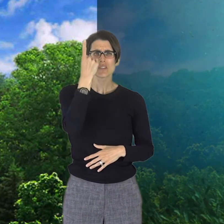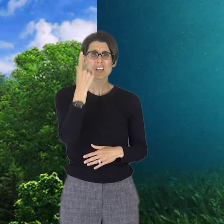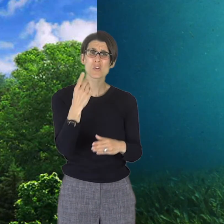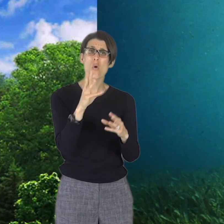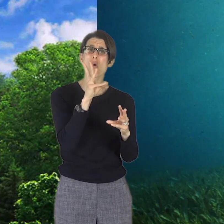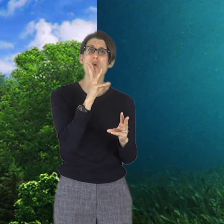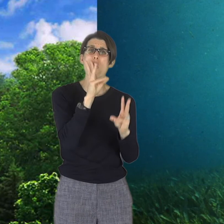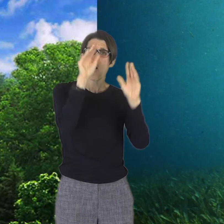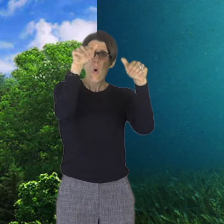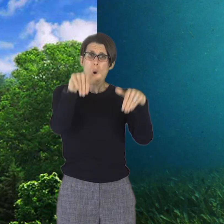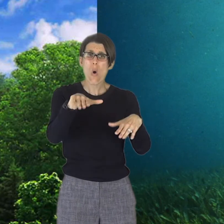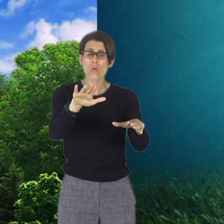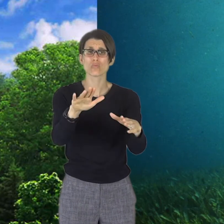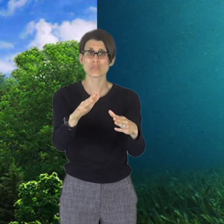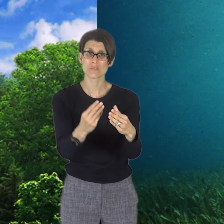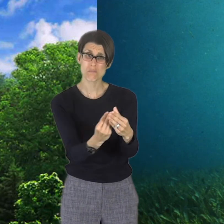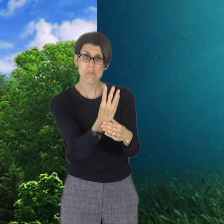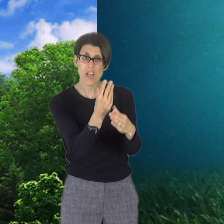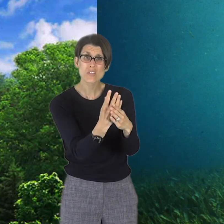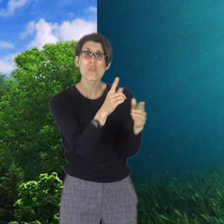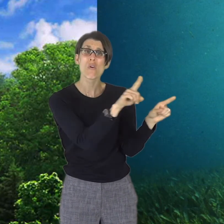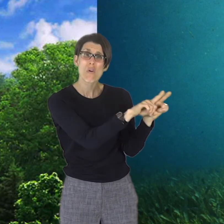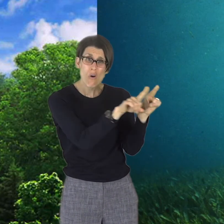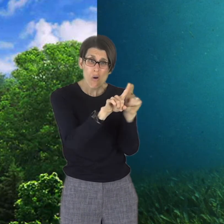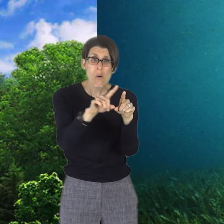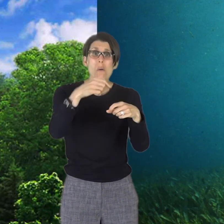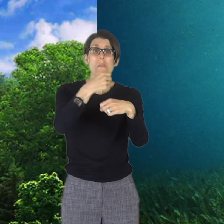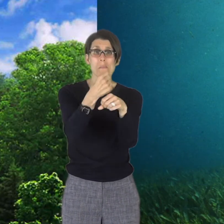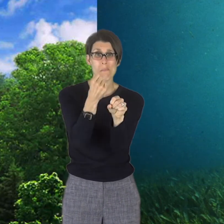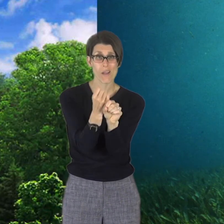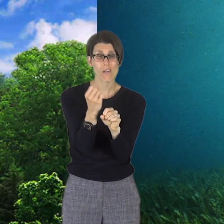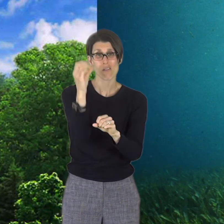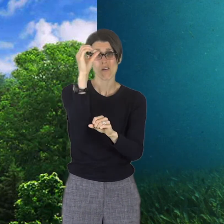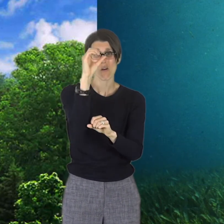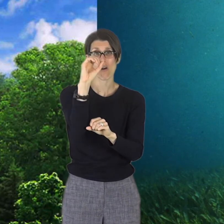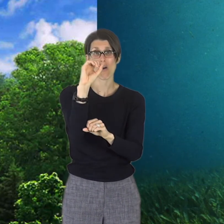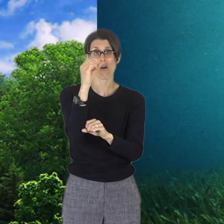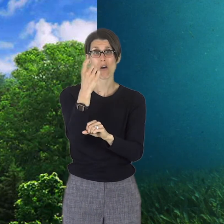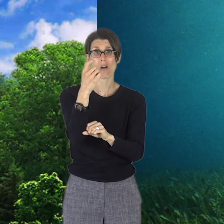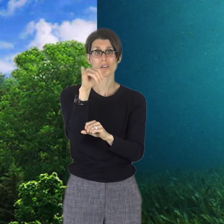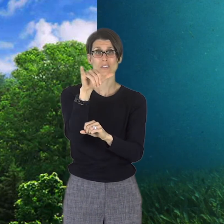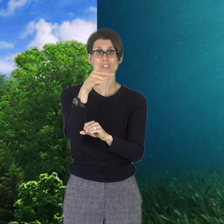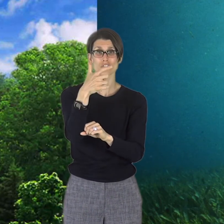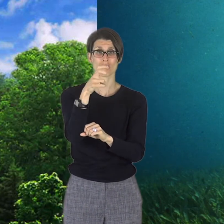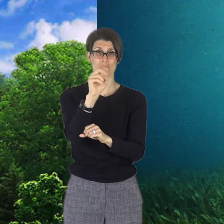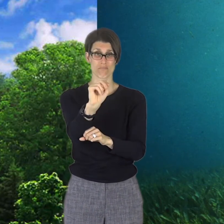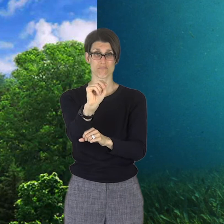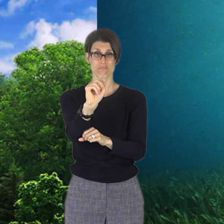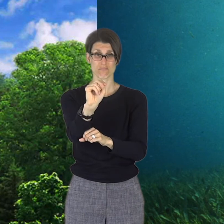But plankton also make oxygen. Plankton actually give us more than half the oxygen on our